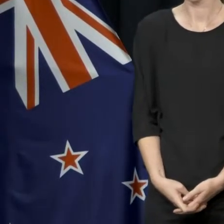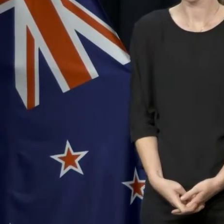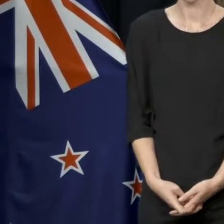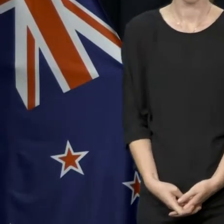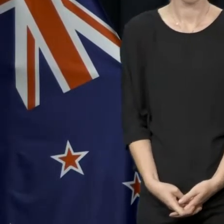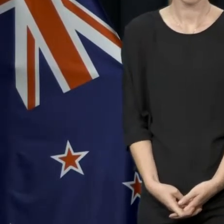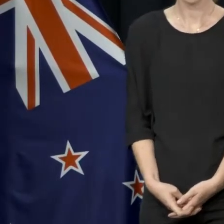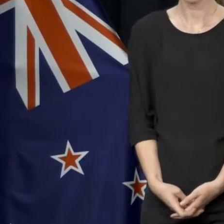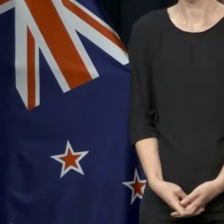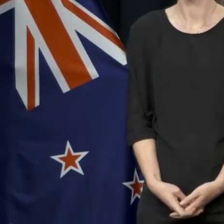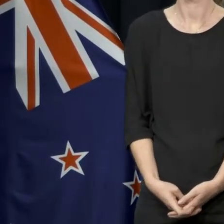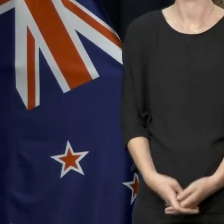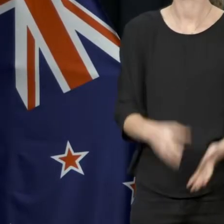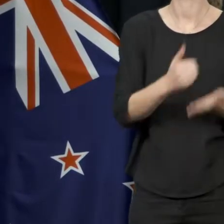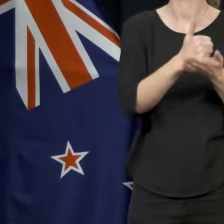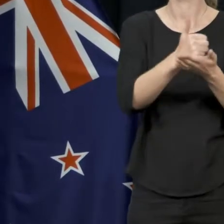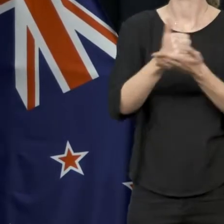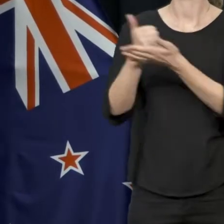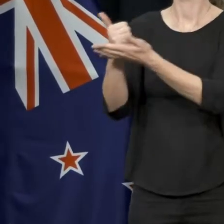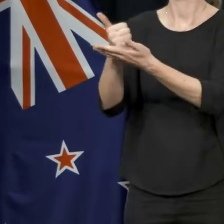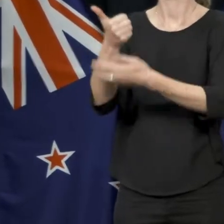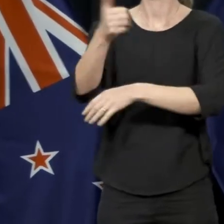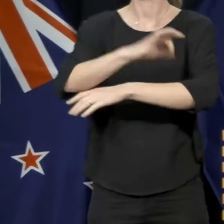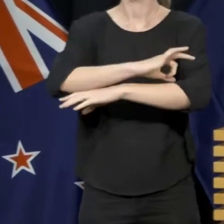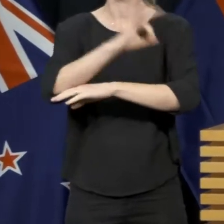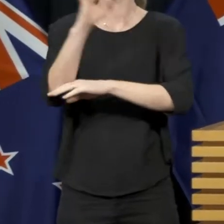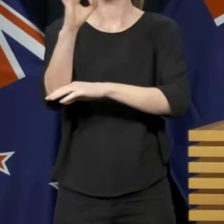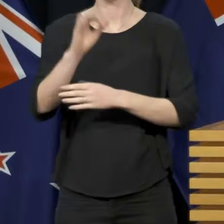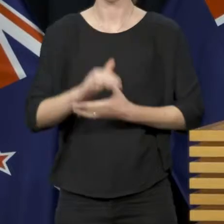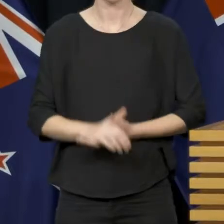Kia ora koutou katoa and good morning.